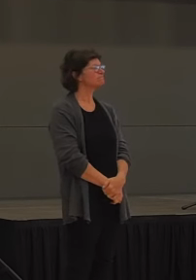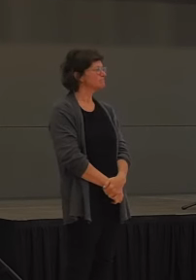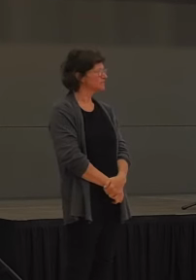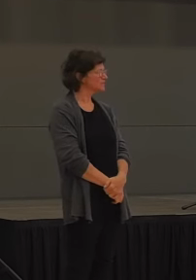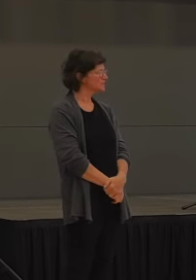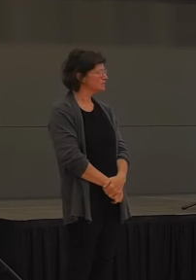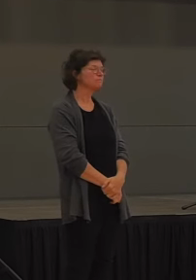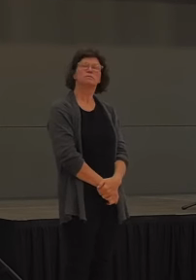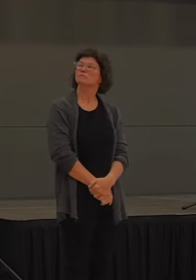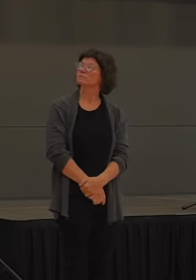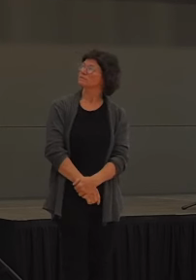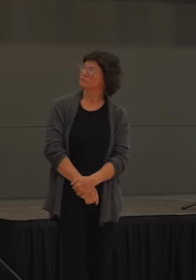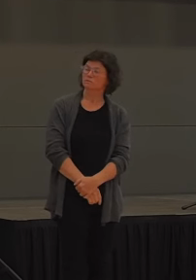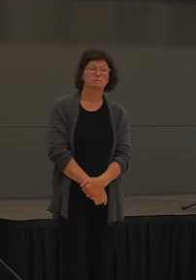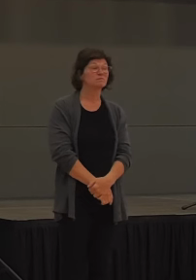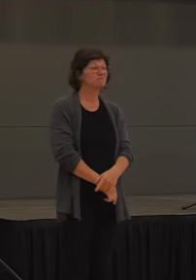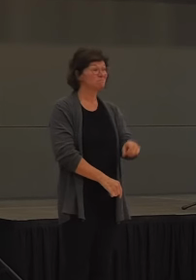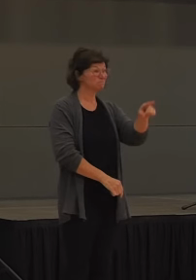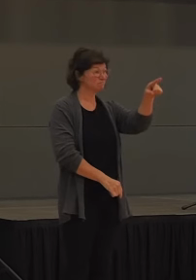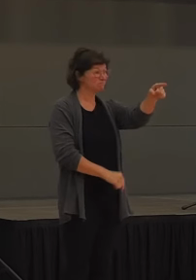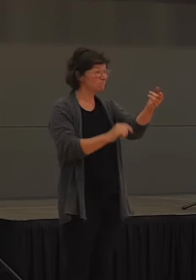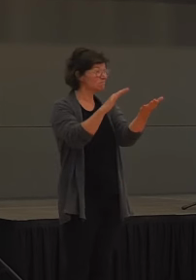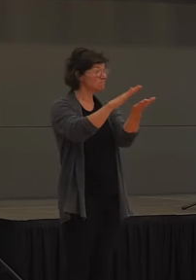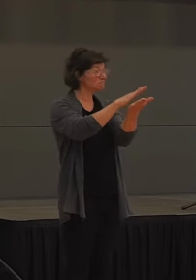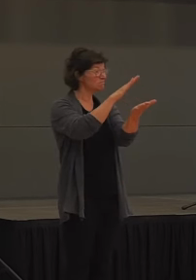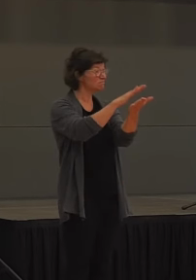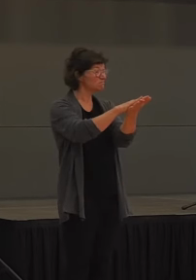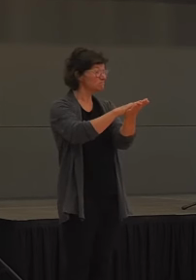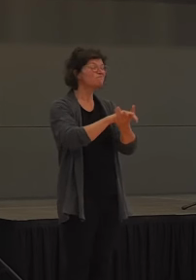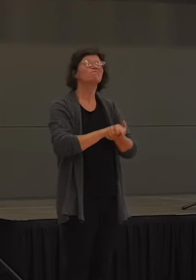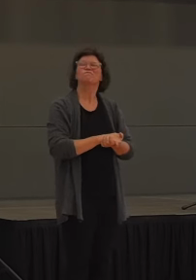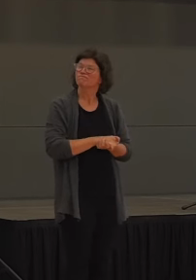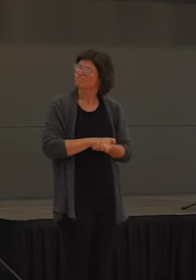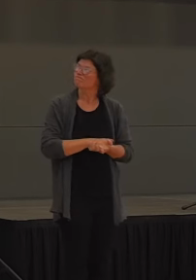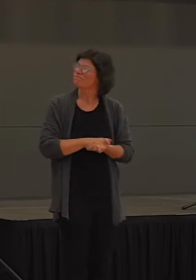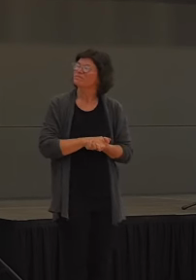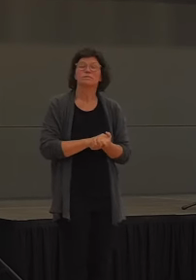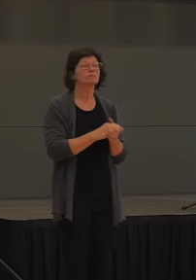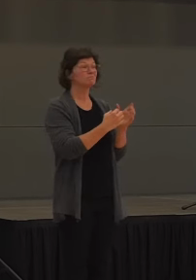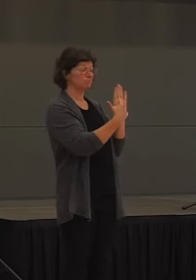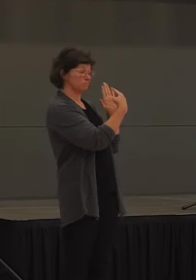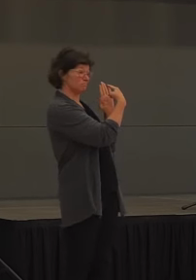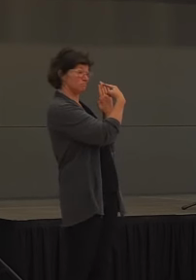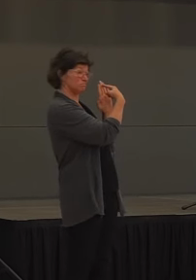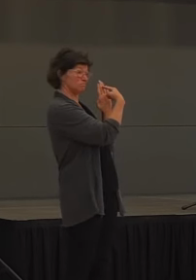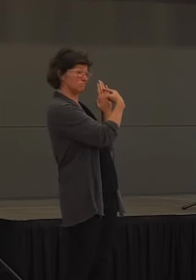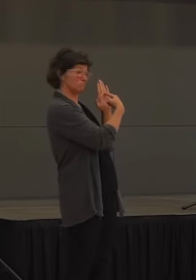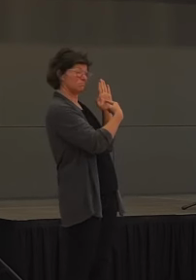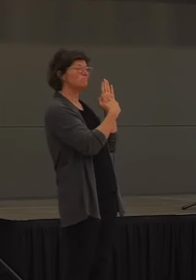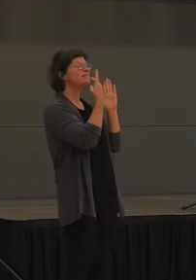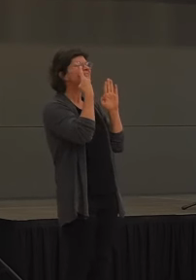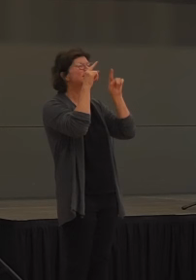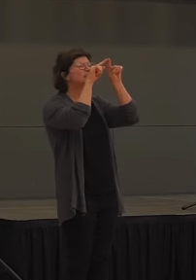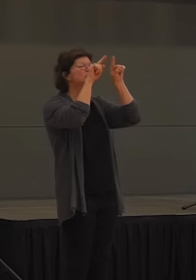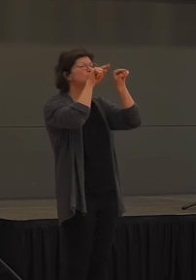So this sheet talks about, we're going to start with the side that has the little